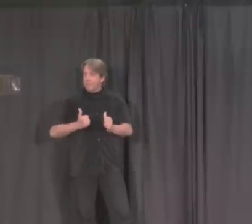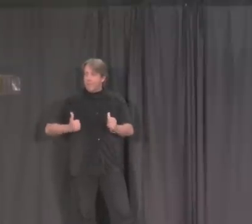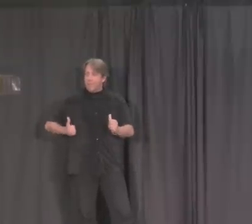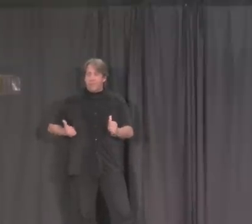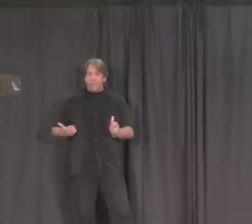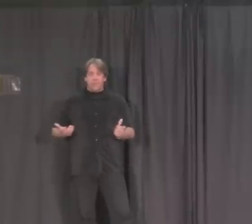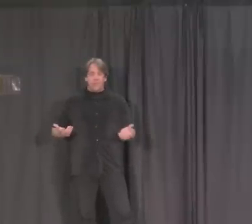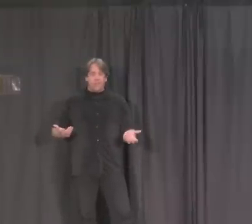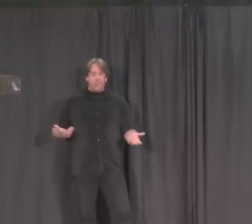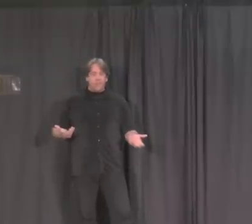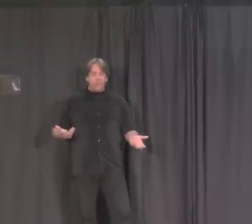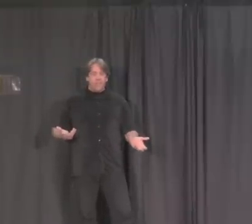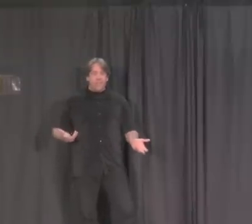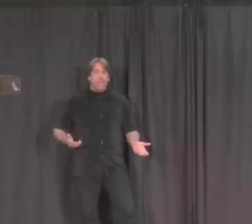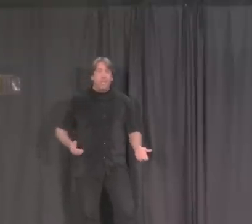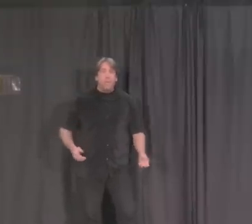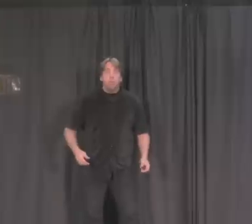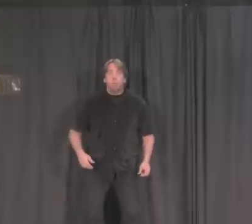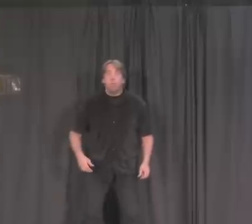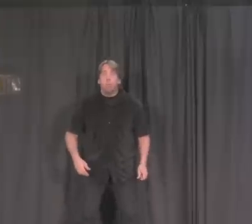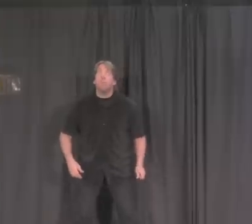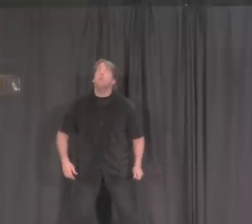You guys are way behind.